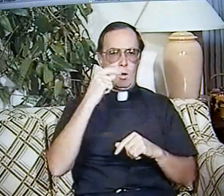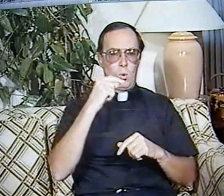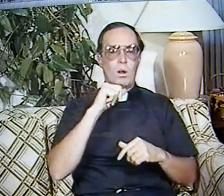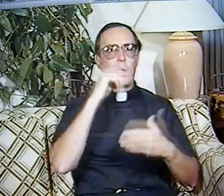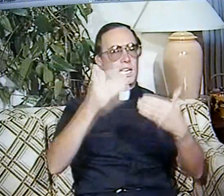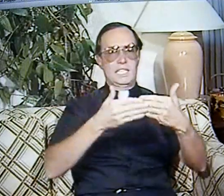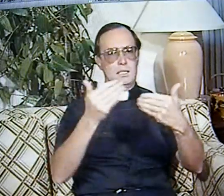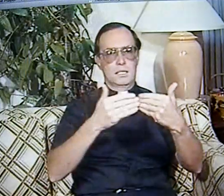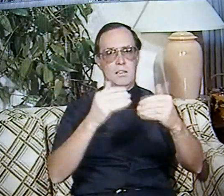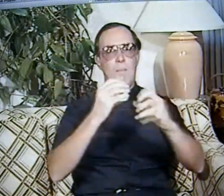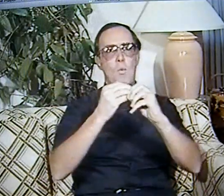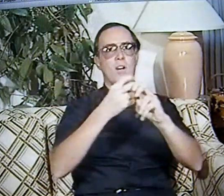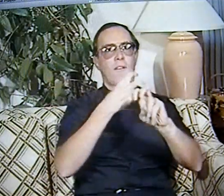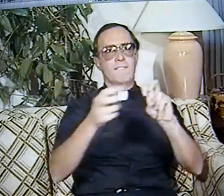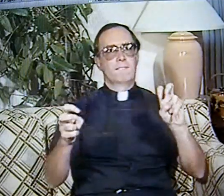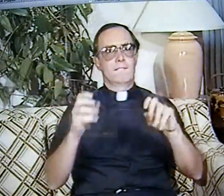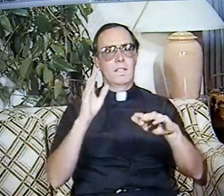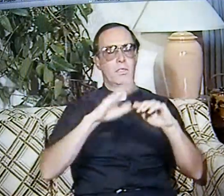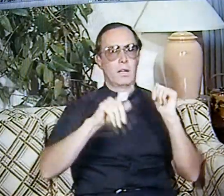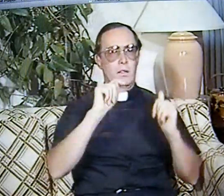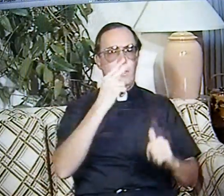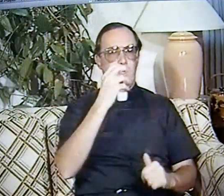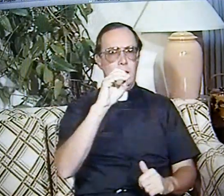program. It wasn't easy.